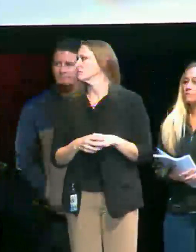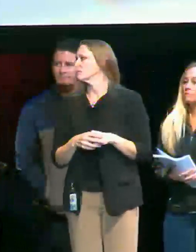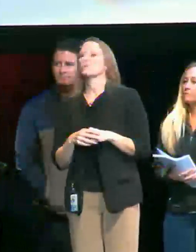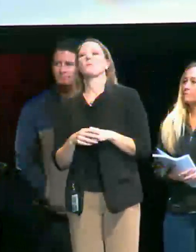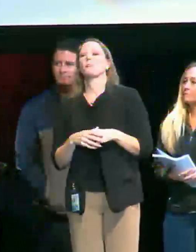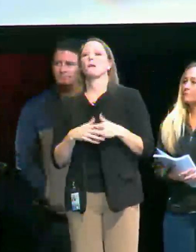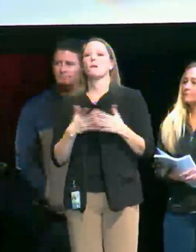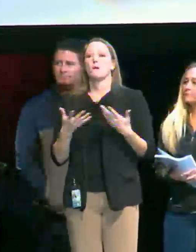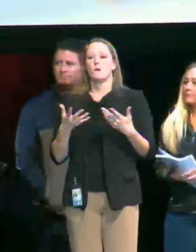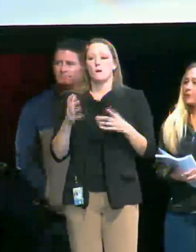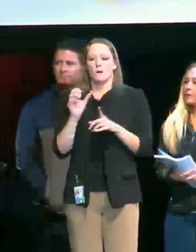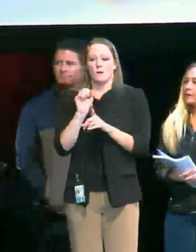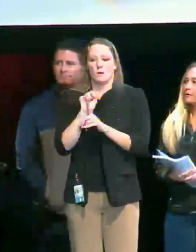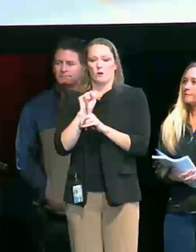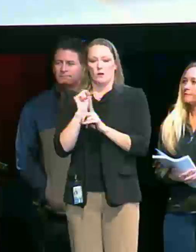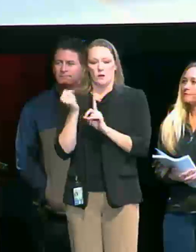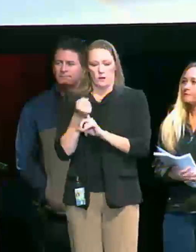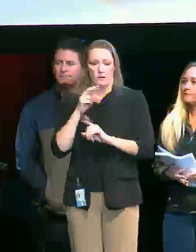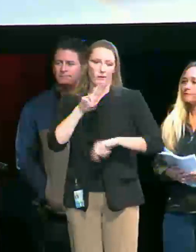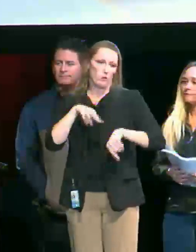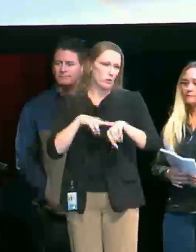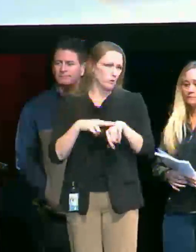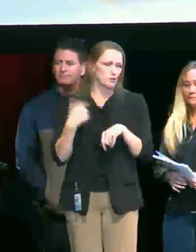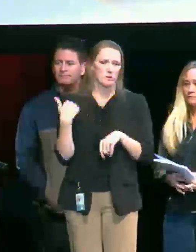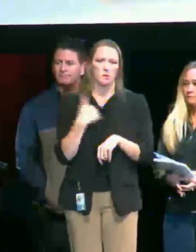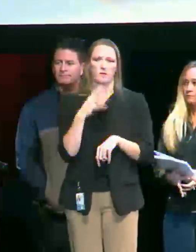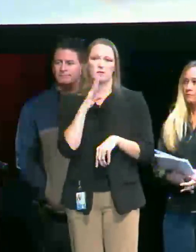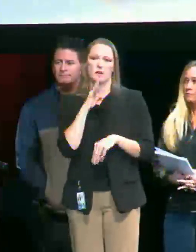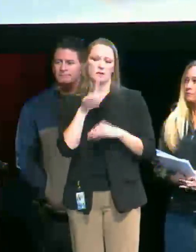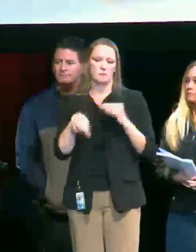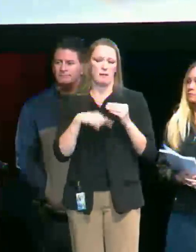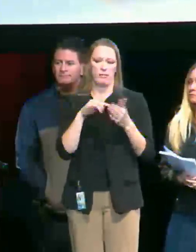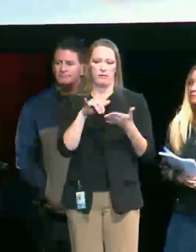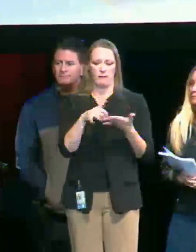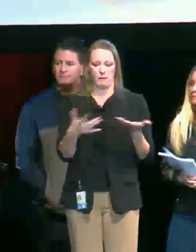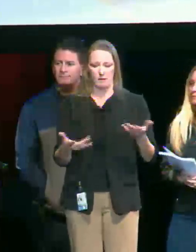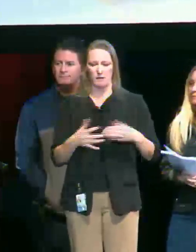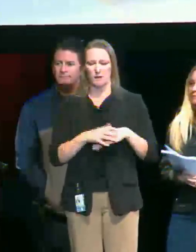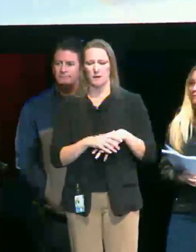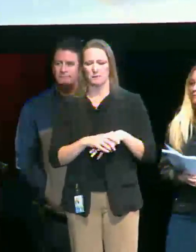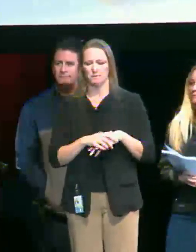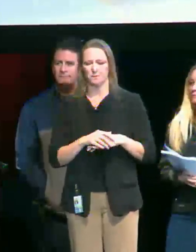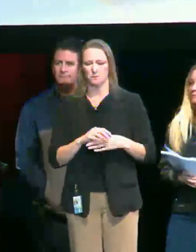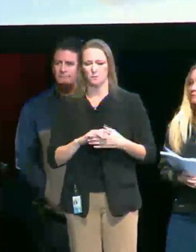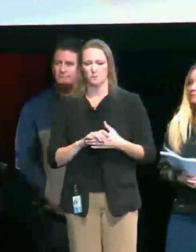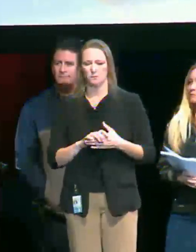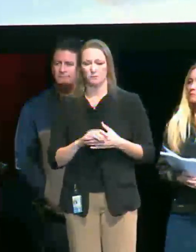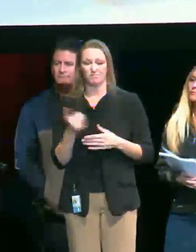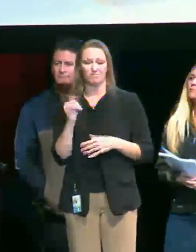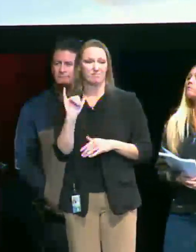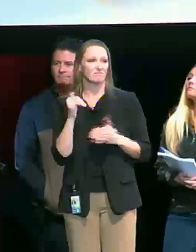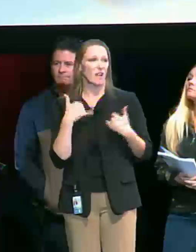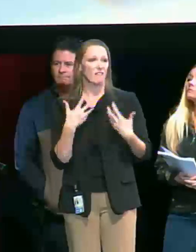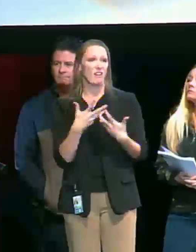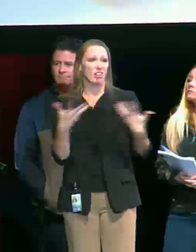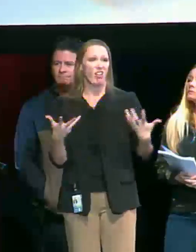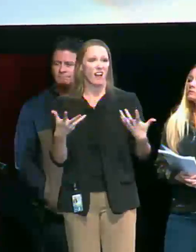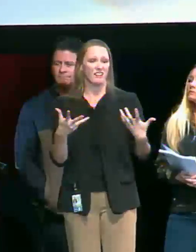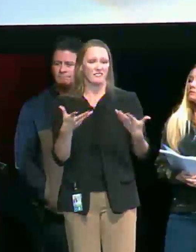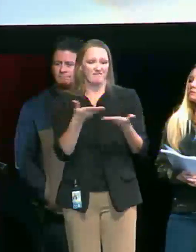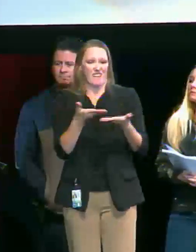So the situation, of course, as you've heard us speak about before, is that there's still a lot of